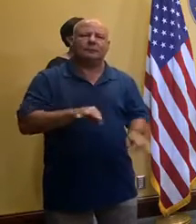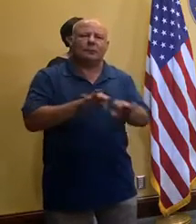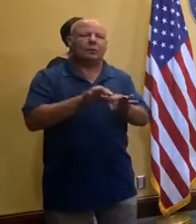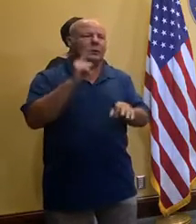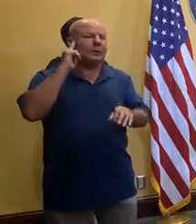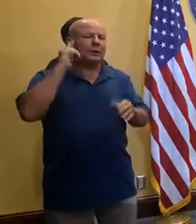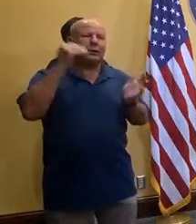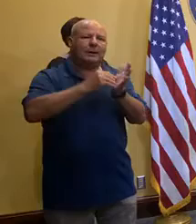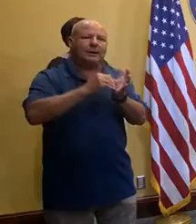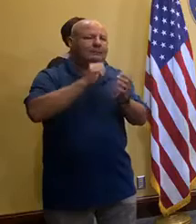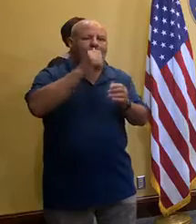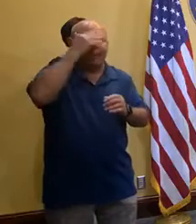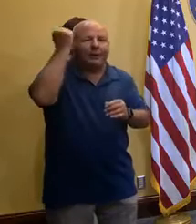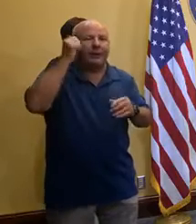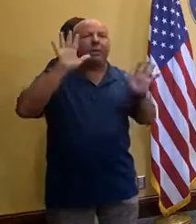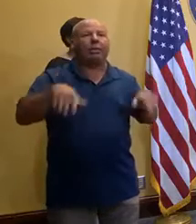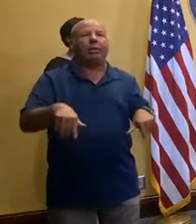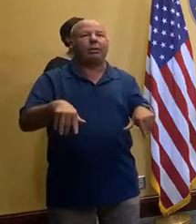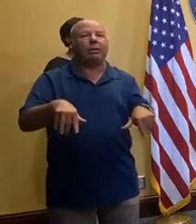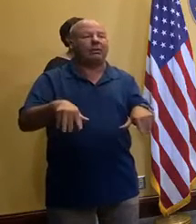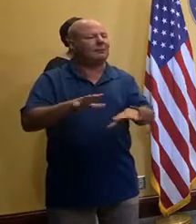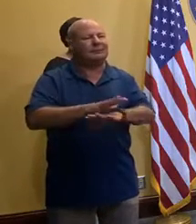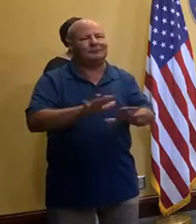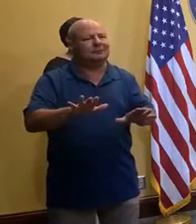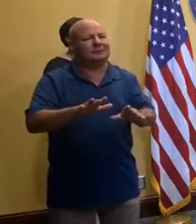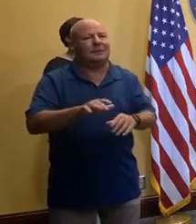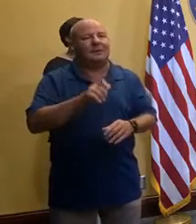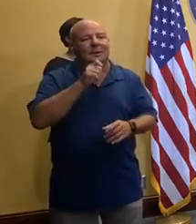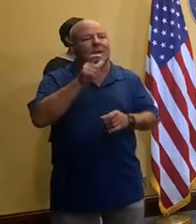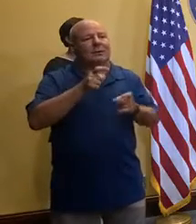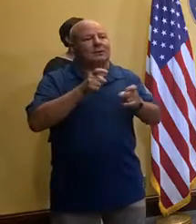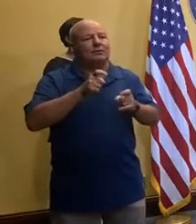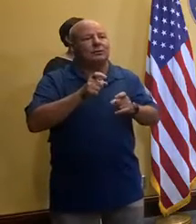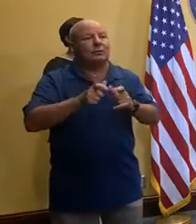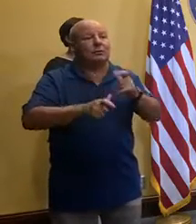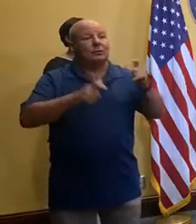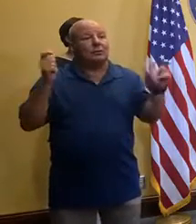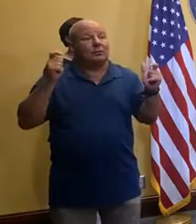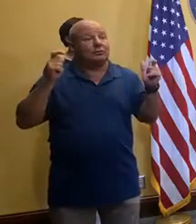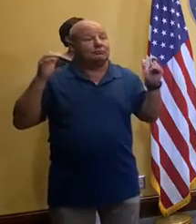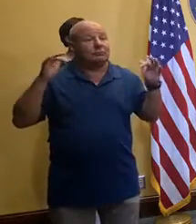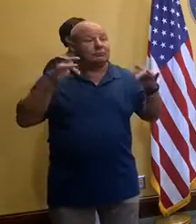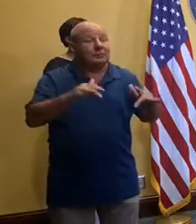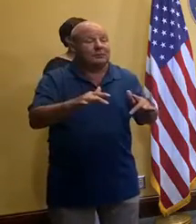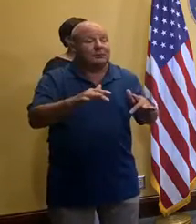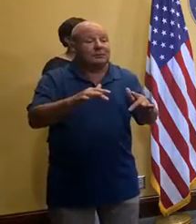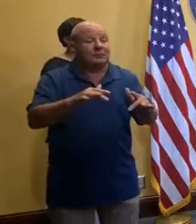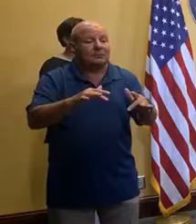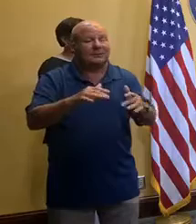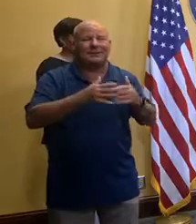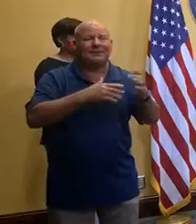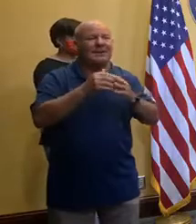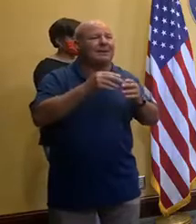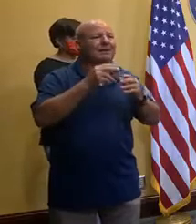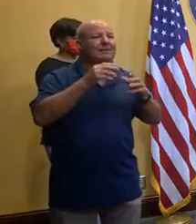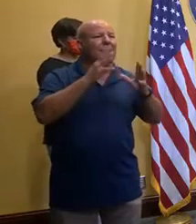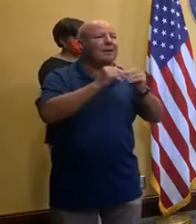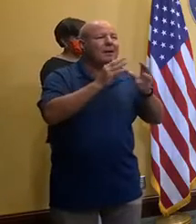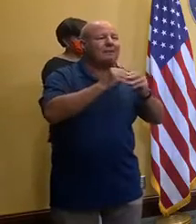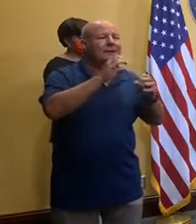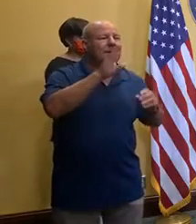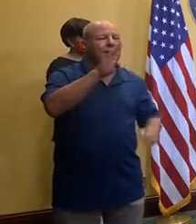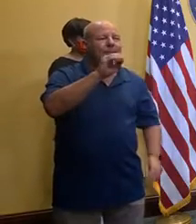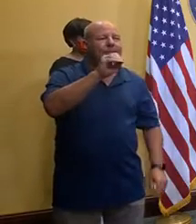down. Uncontrolled large gatherings, whether it is a conference in Boston or a wedding